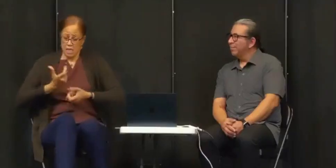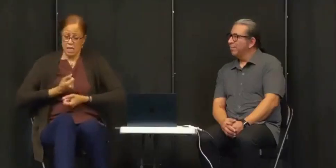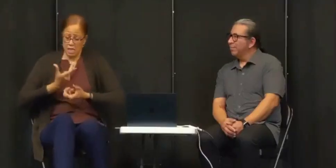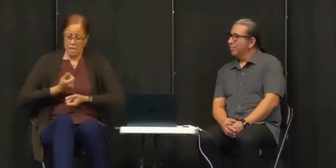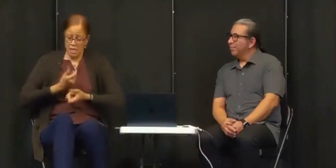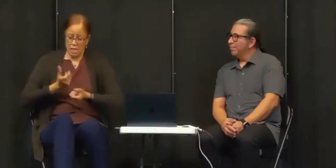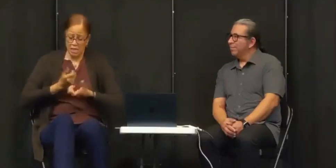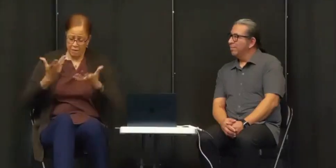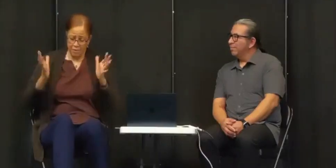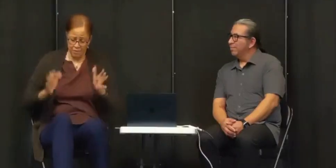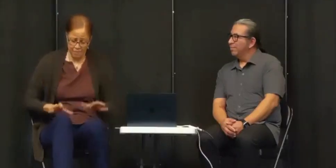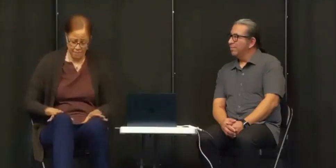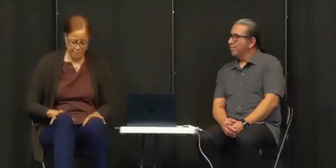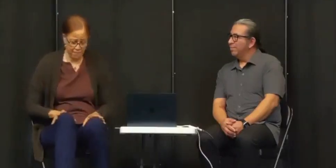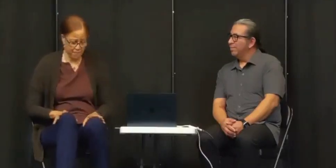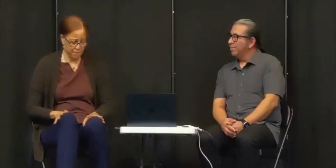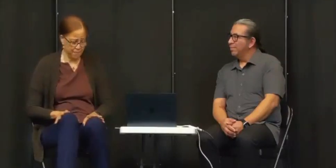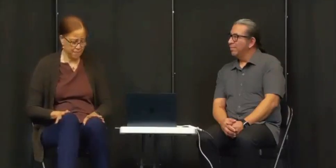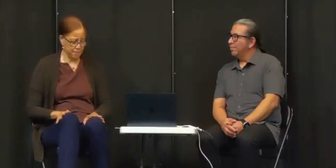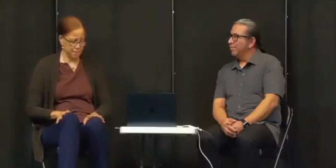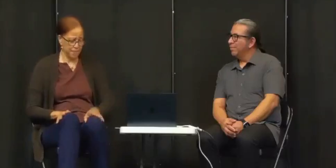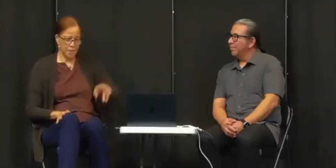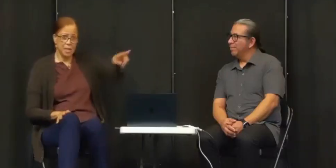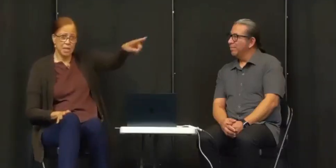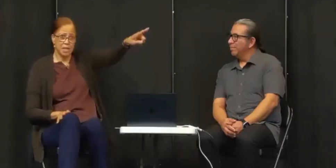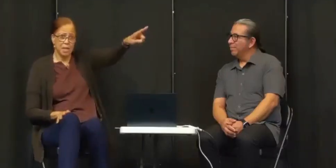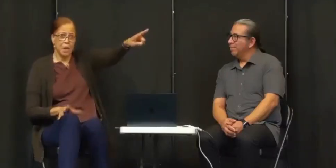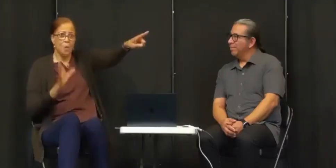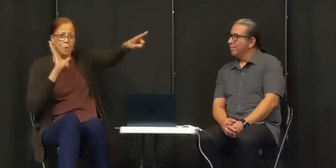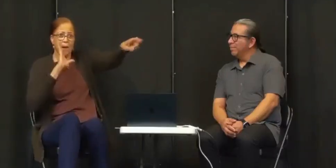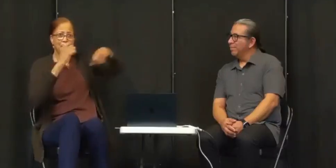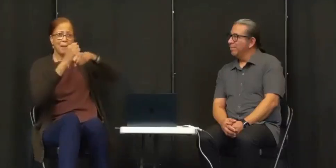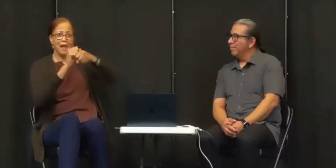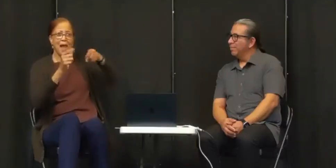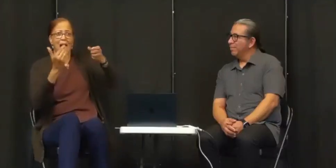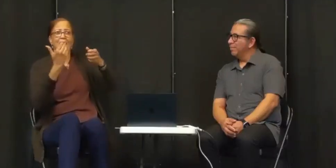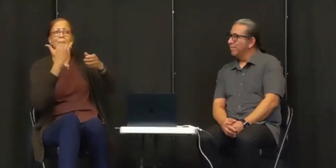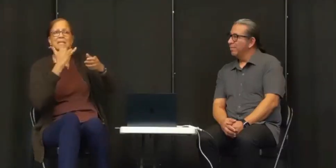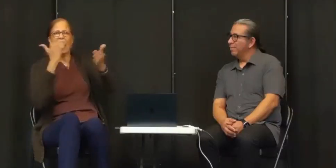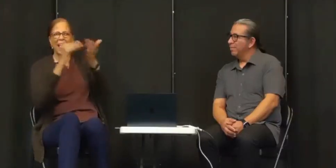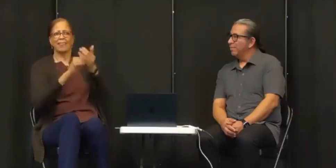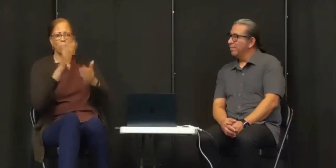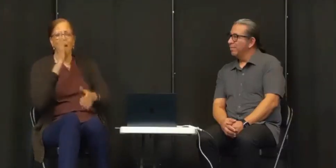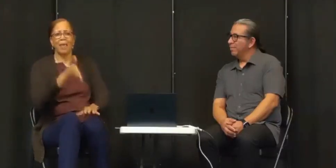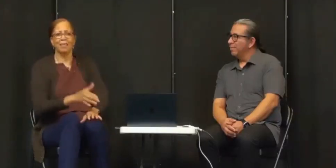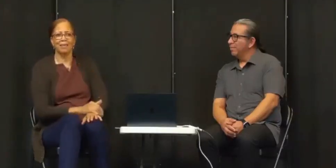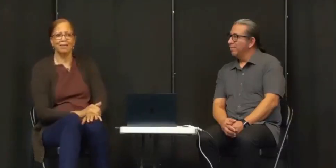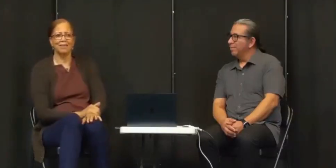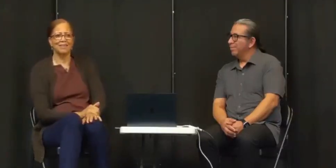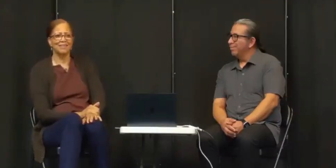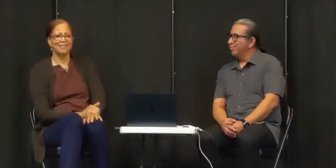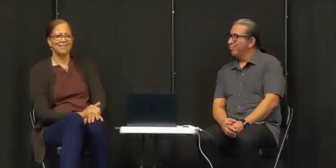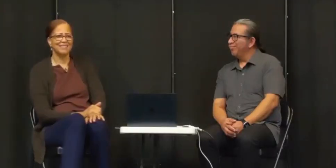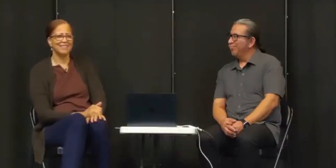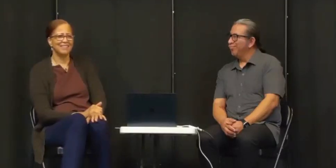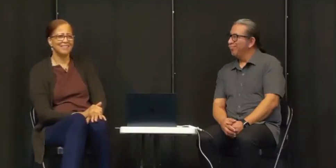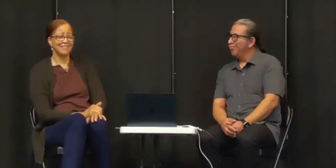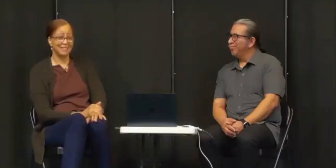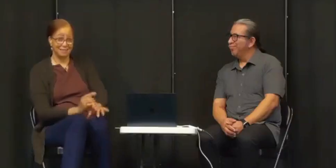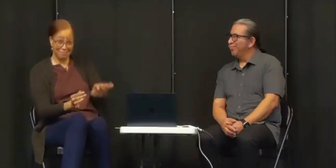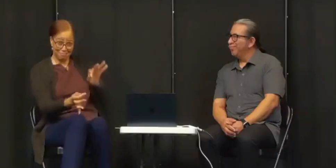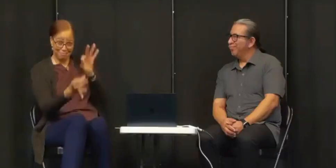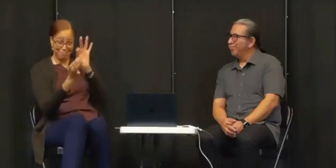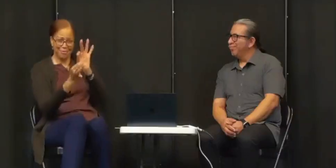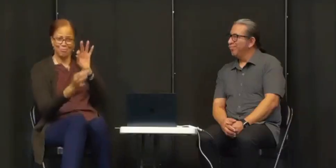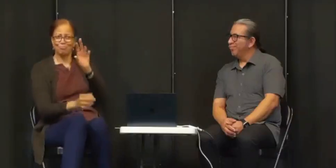friend. But when you're getting the emotions out, are you done with it? No, because your family's going to make another